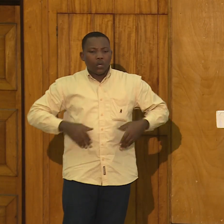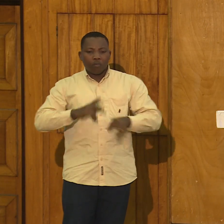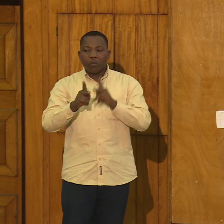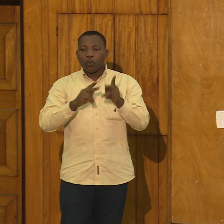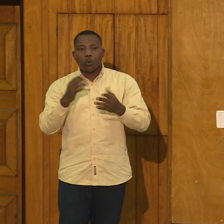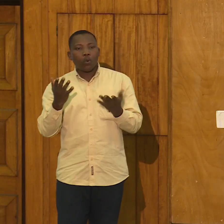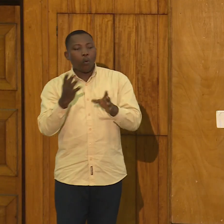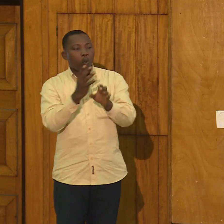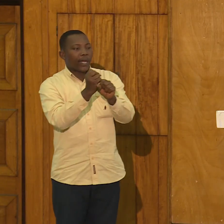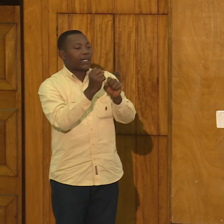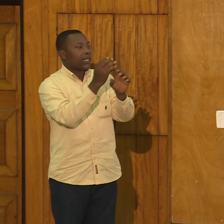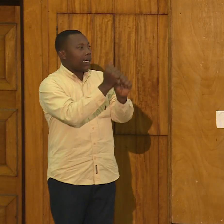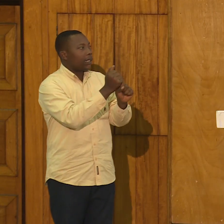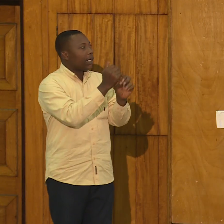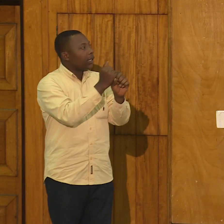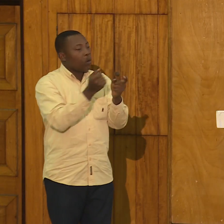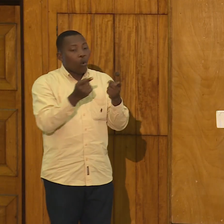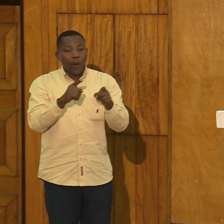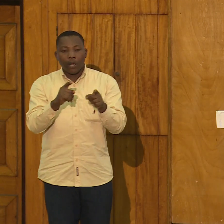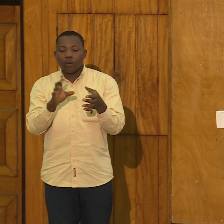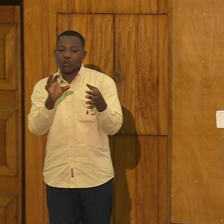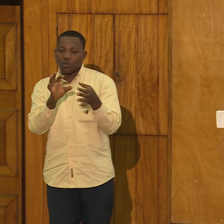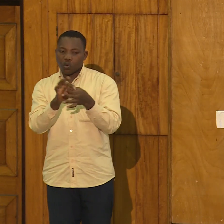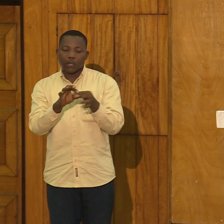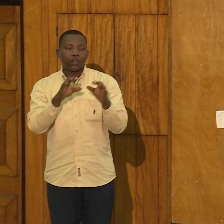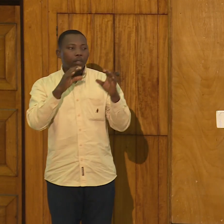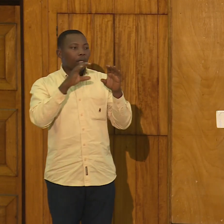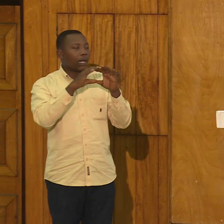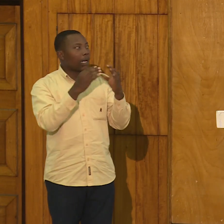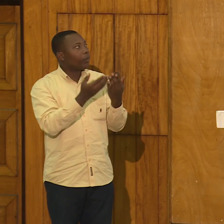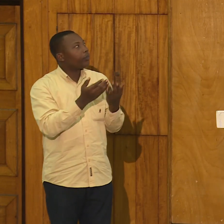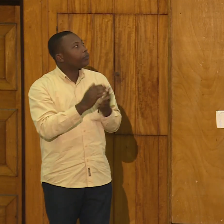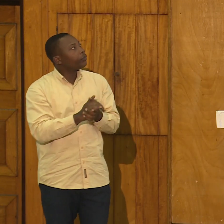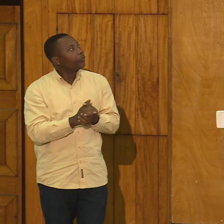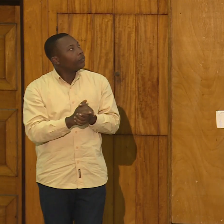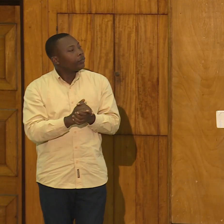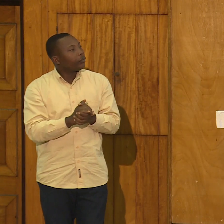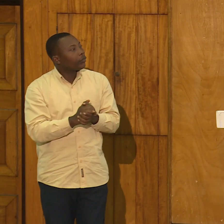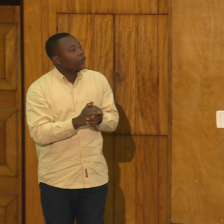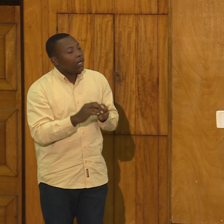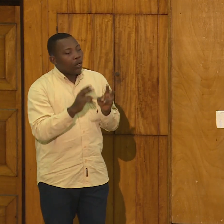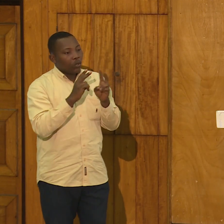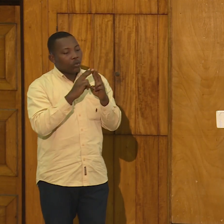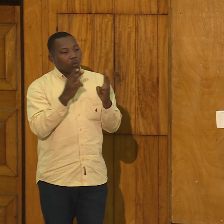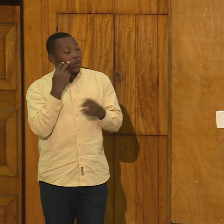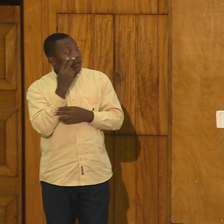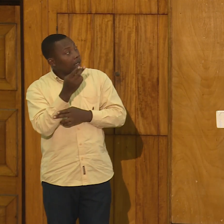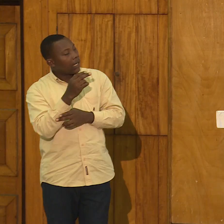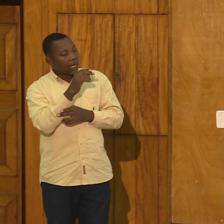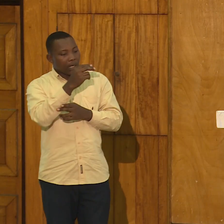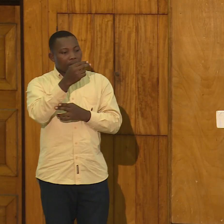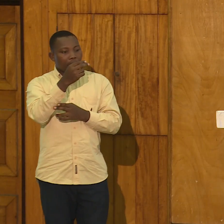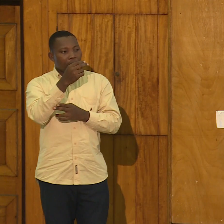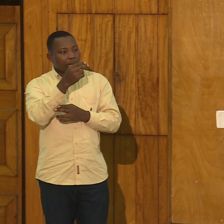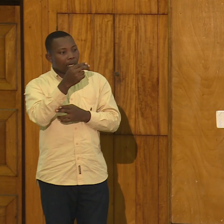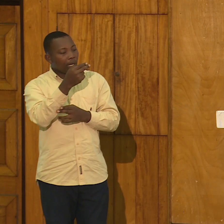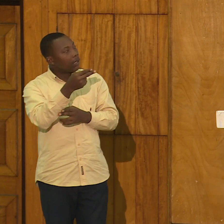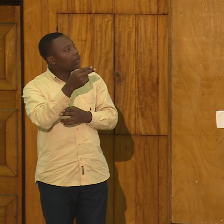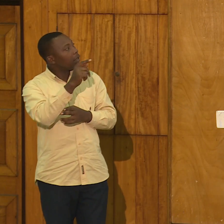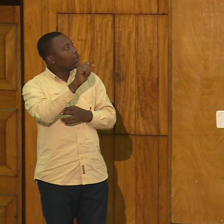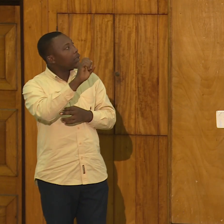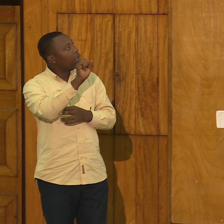receiving when they join the clubs. So looking at HTS, so recruitment at